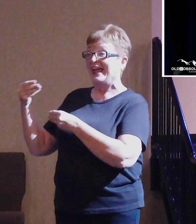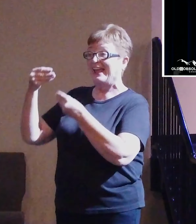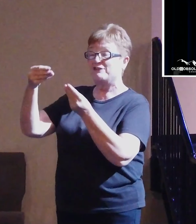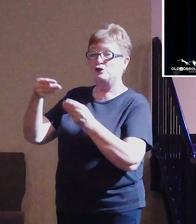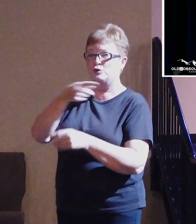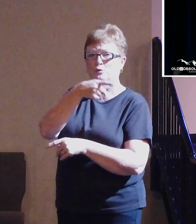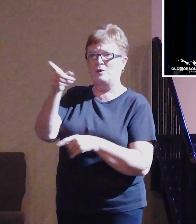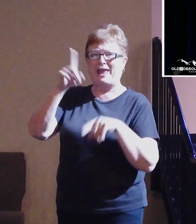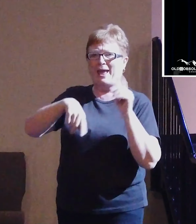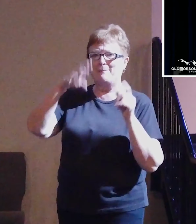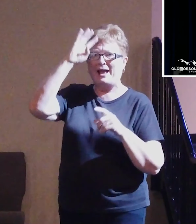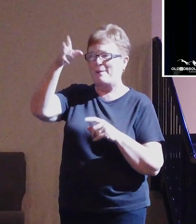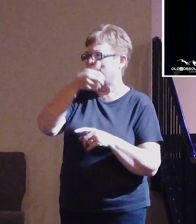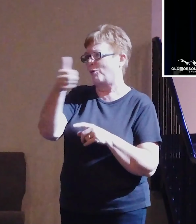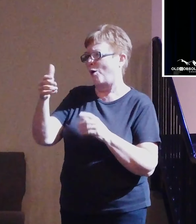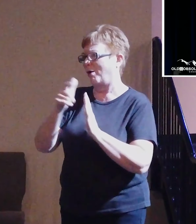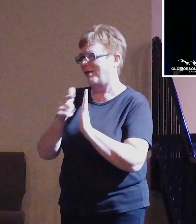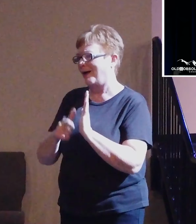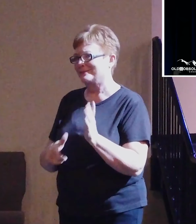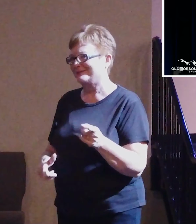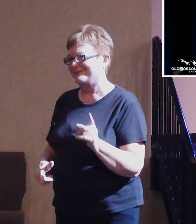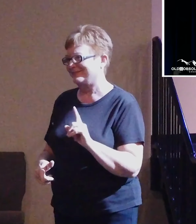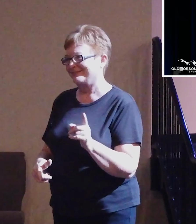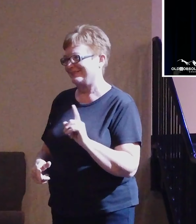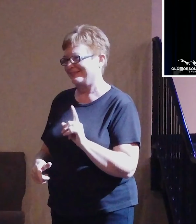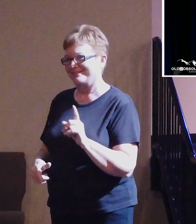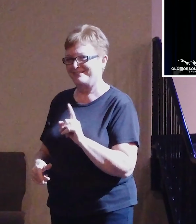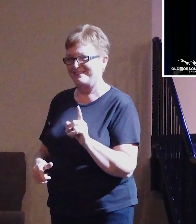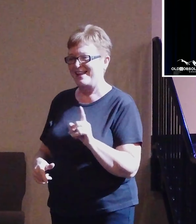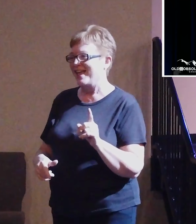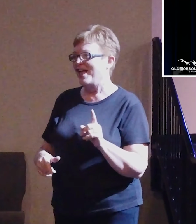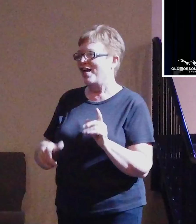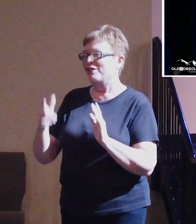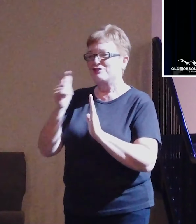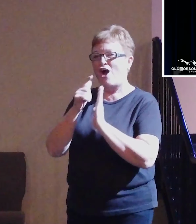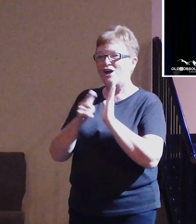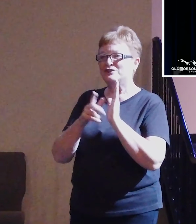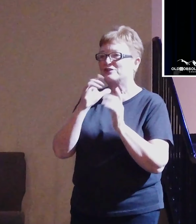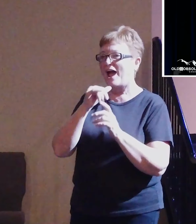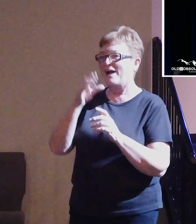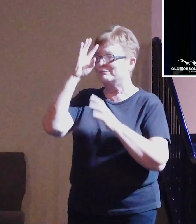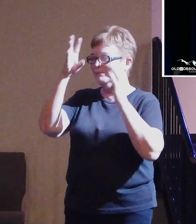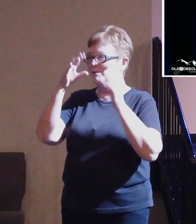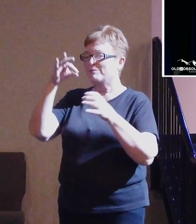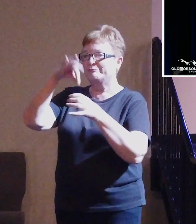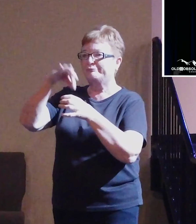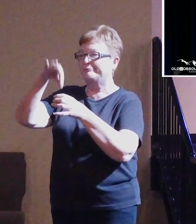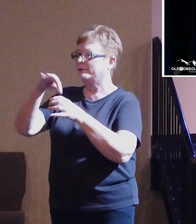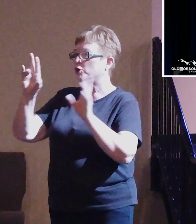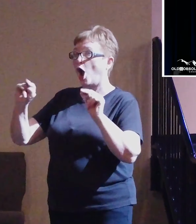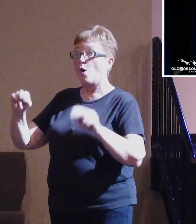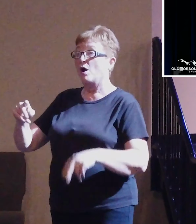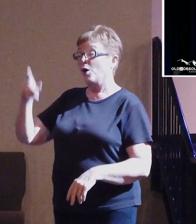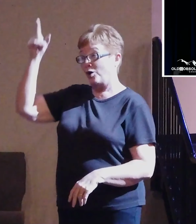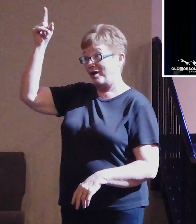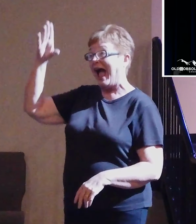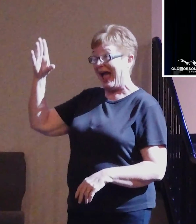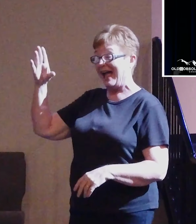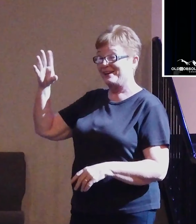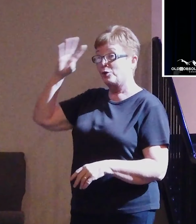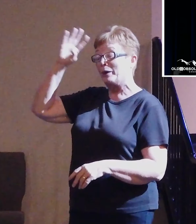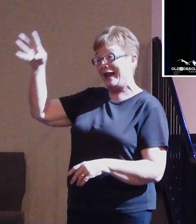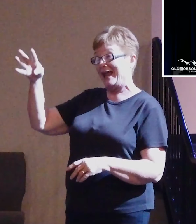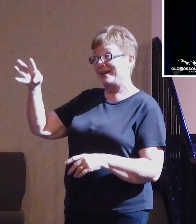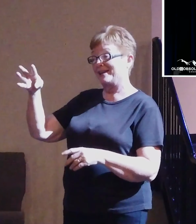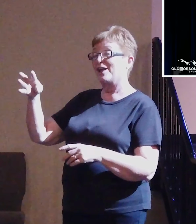up your own laws, folks. Laws are not concocted by democratic process. God as the creator determines what's right and wrong